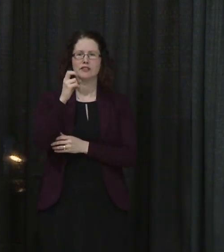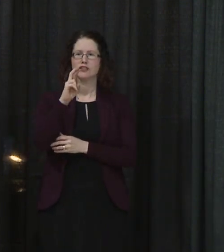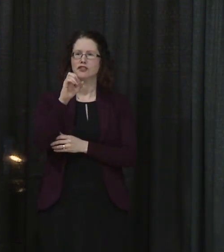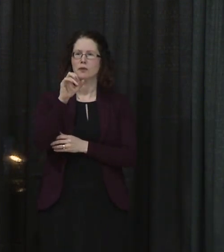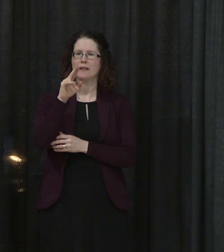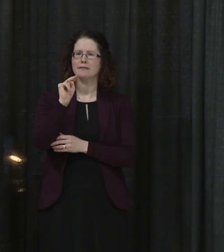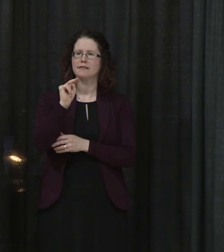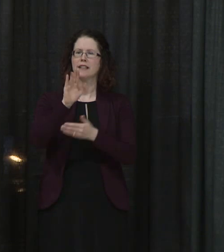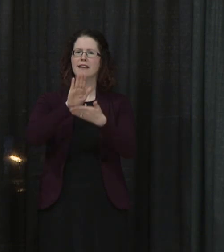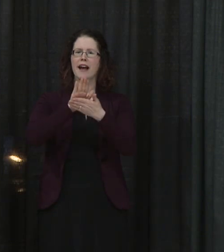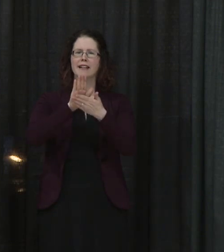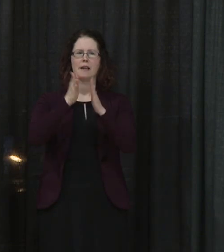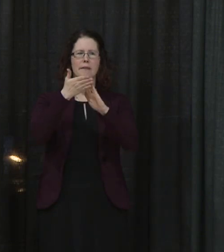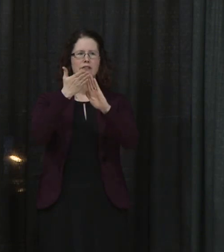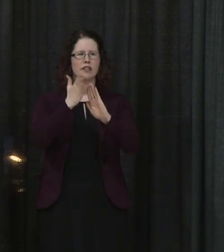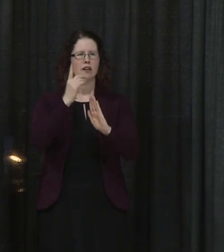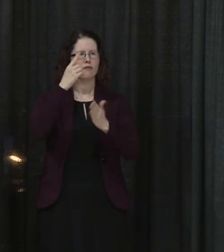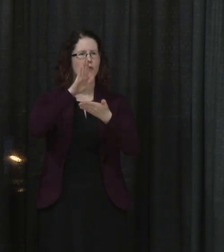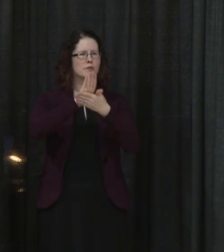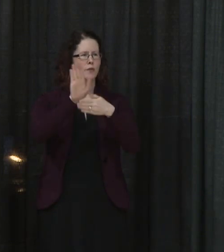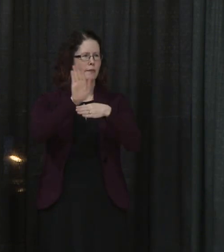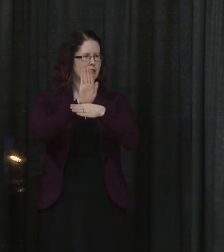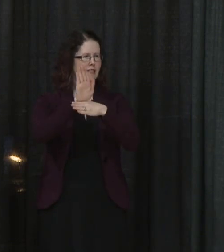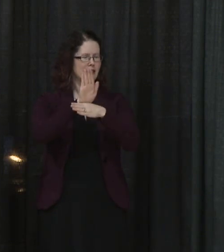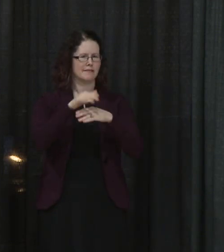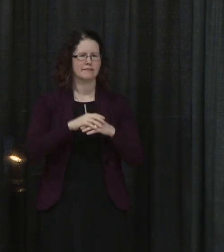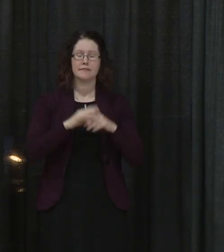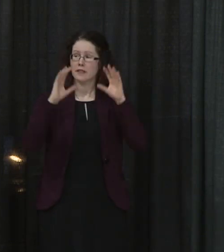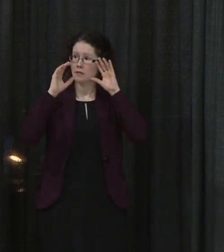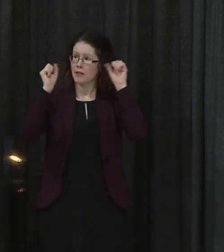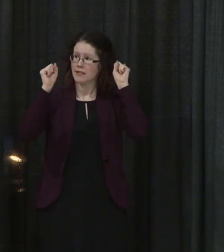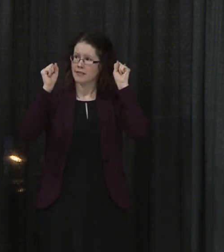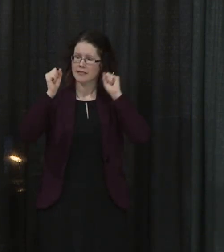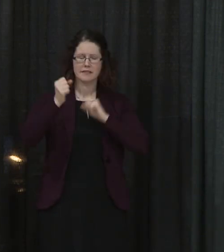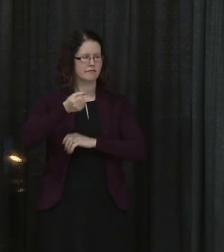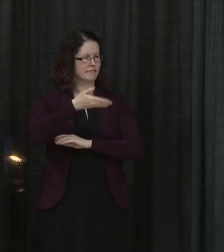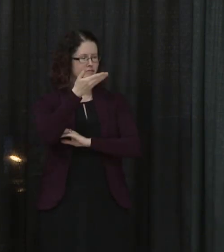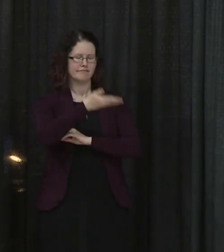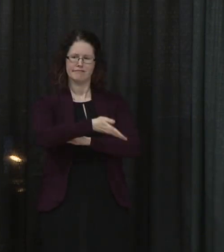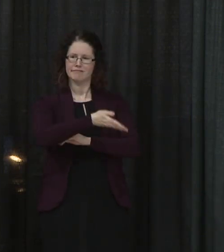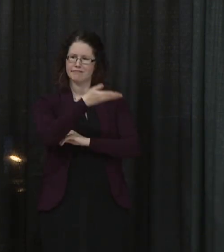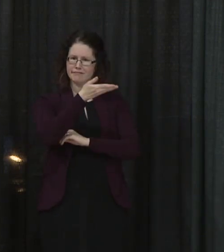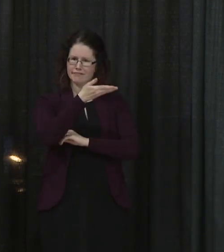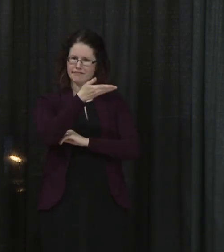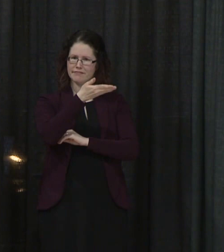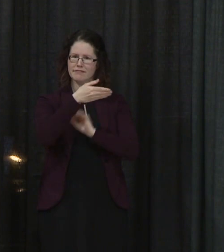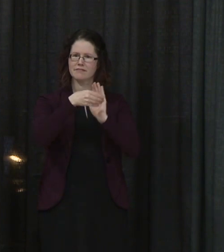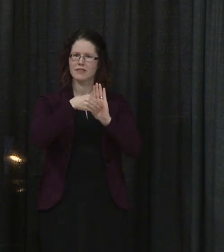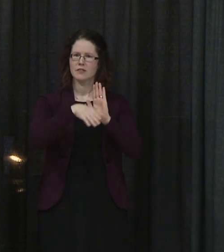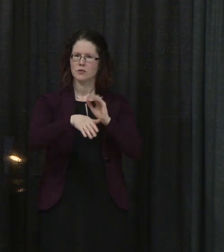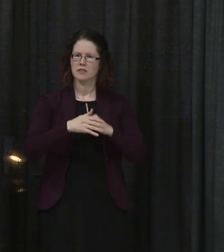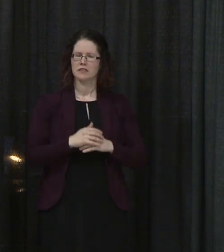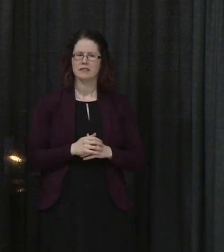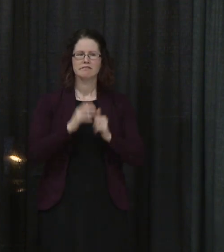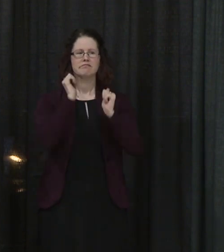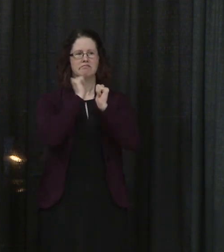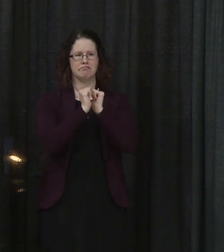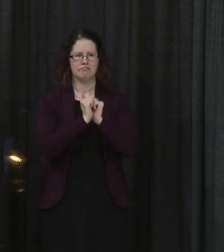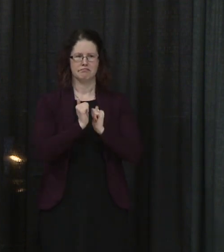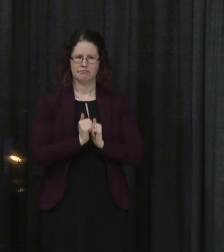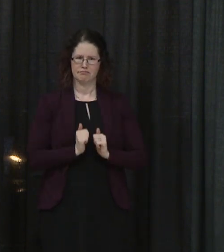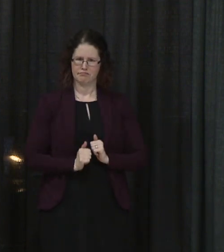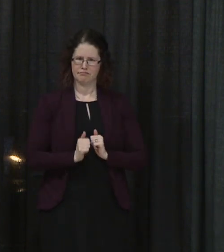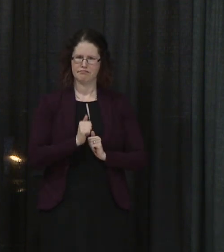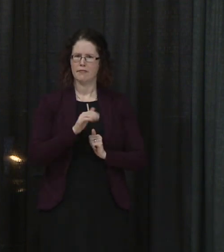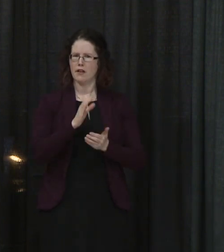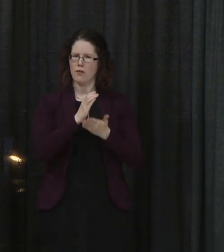Business. Mr. President, I present to you the following candidates who have completed all of the requirements for credentials in